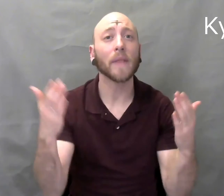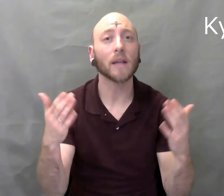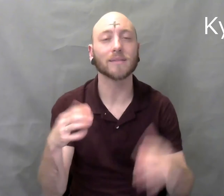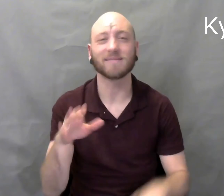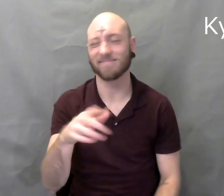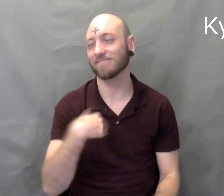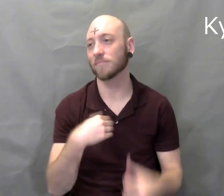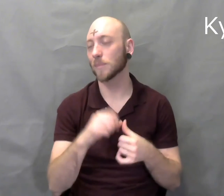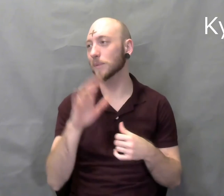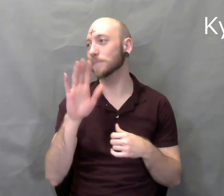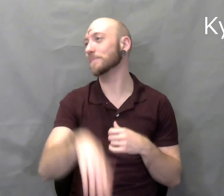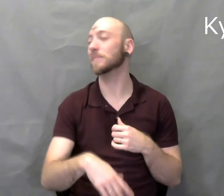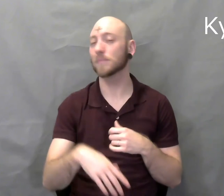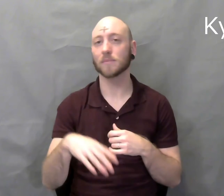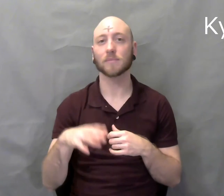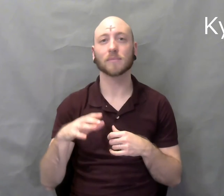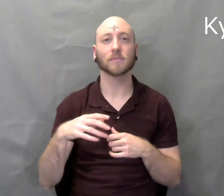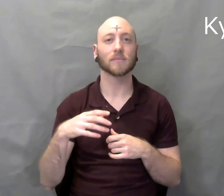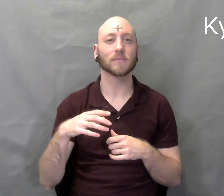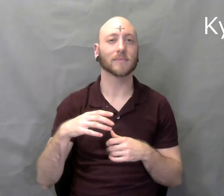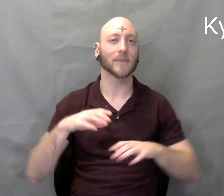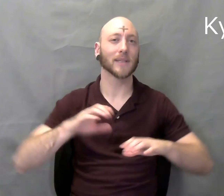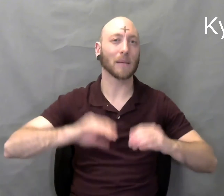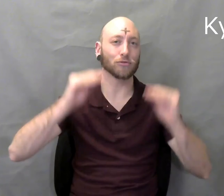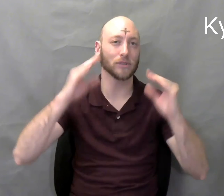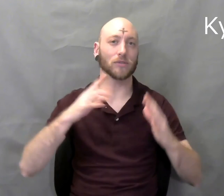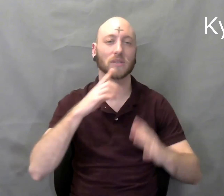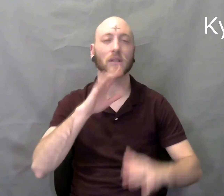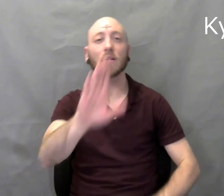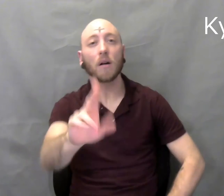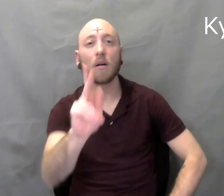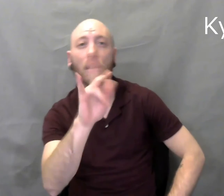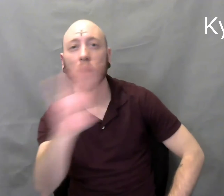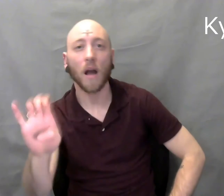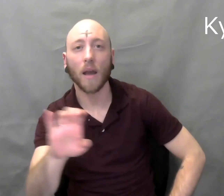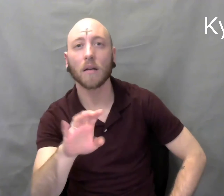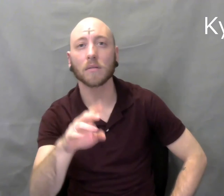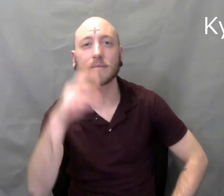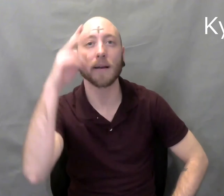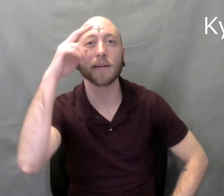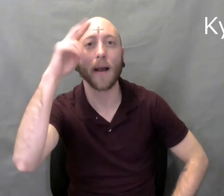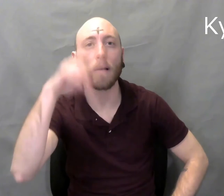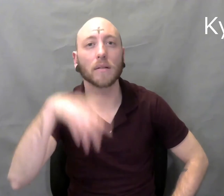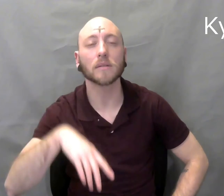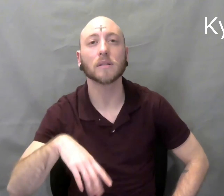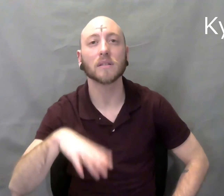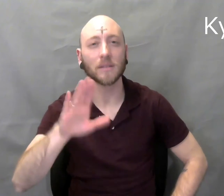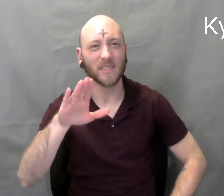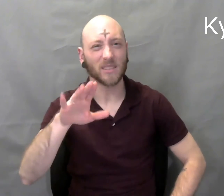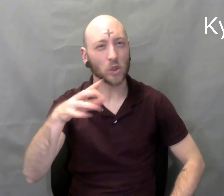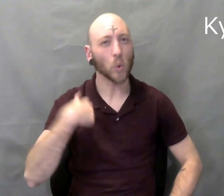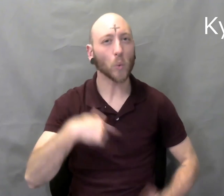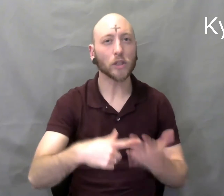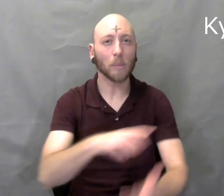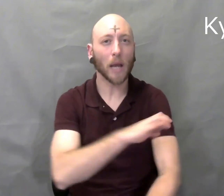gosh, I remember my chemistry teacher saying, man, Kyle, you know, we learned about energy today, and you have so